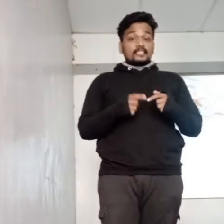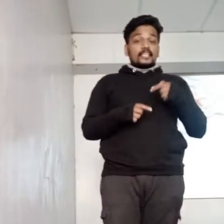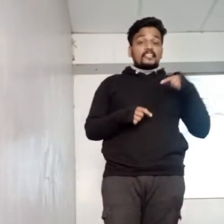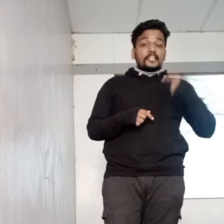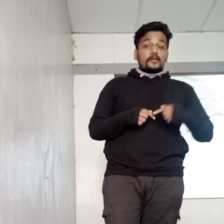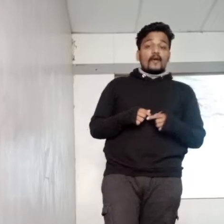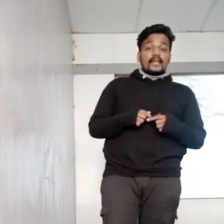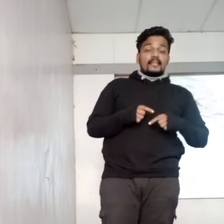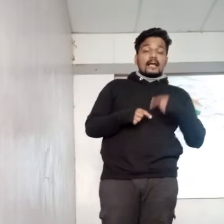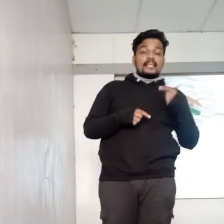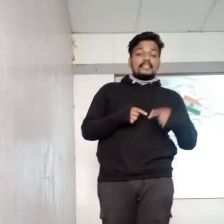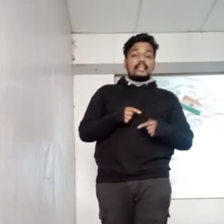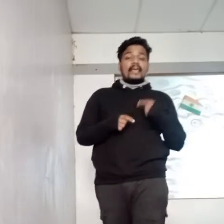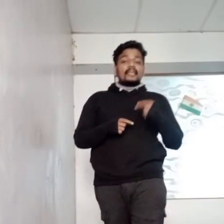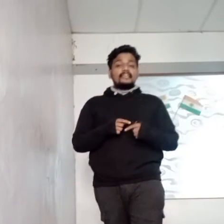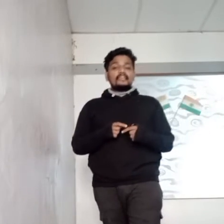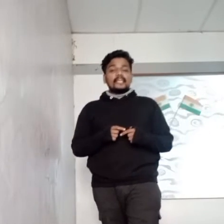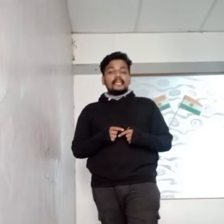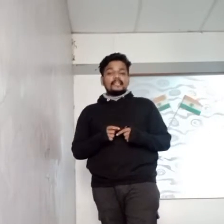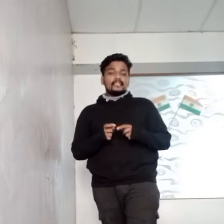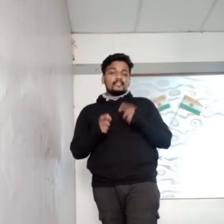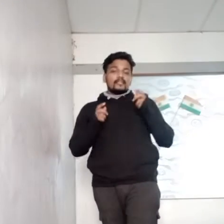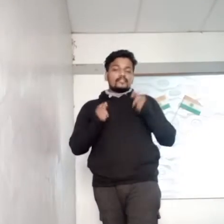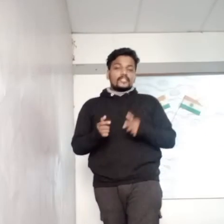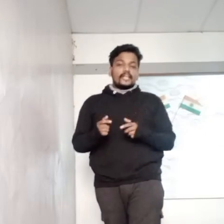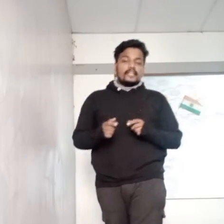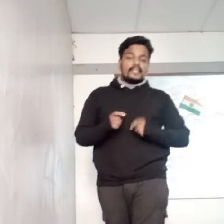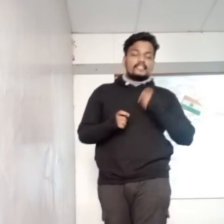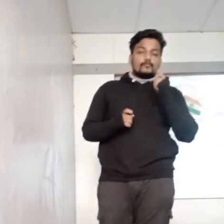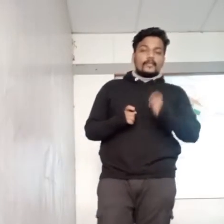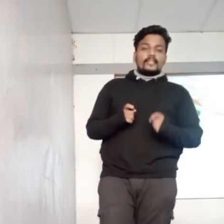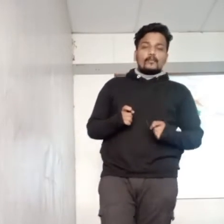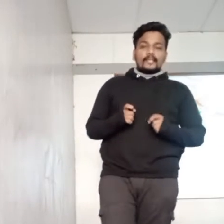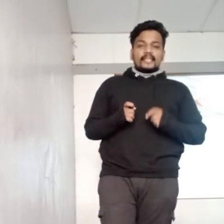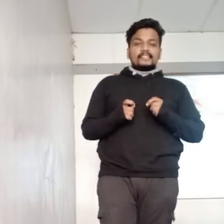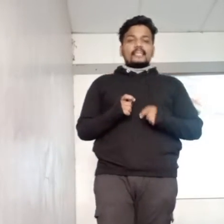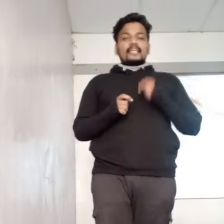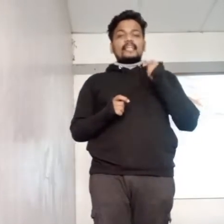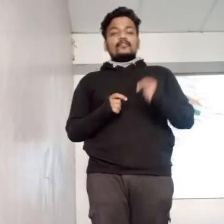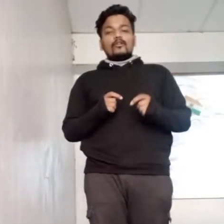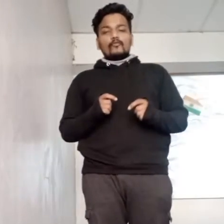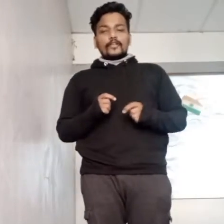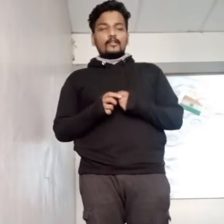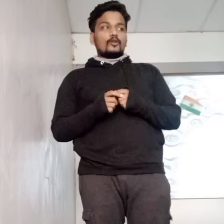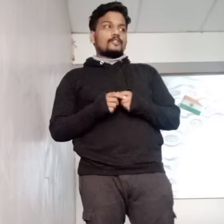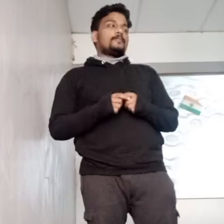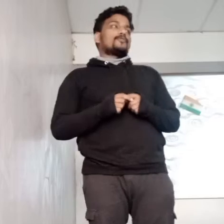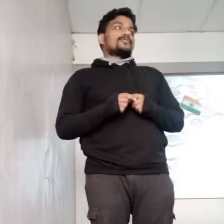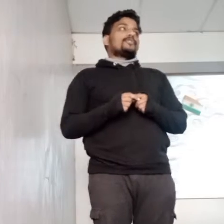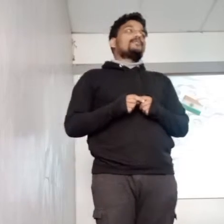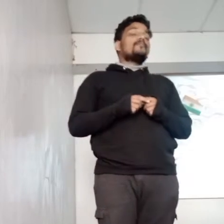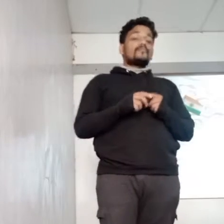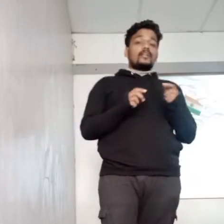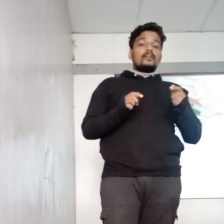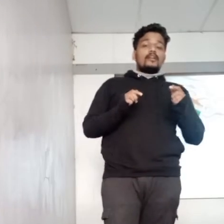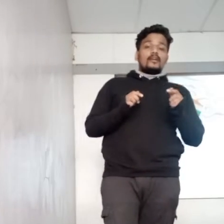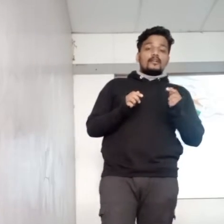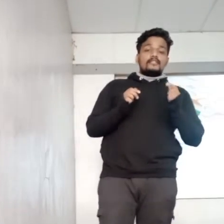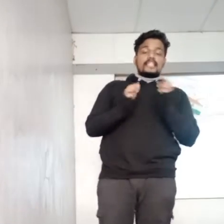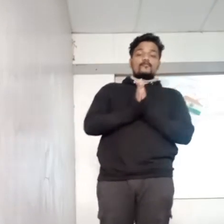it require again and again creating thread. It's very complicated array or very costly processes. That's